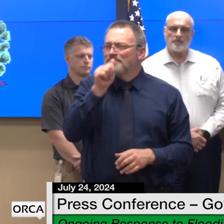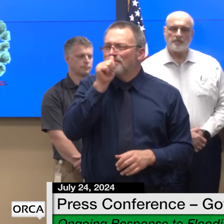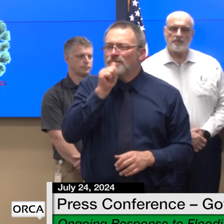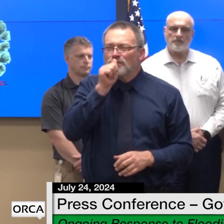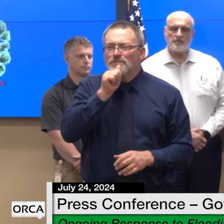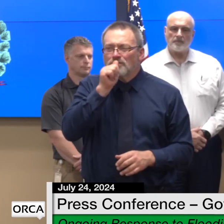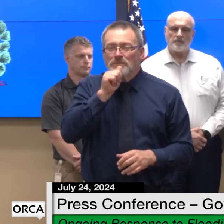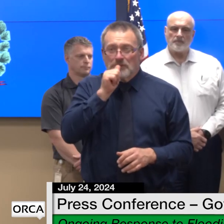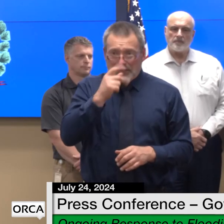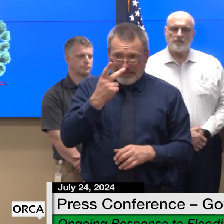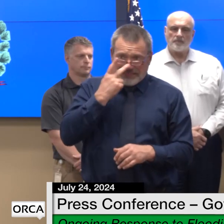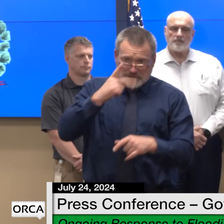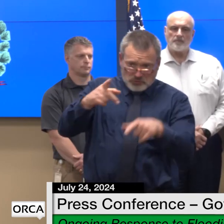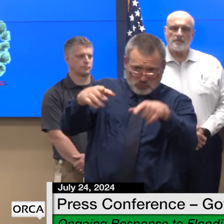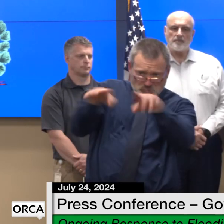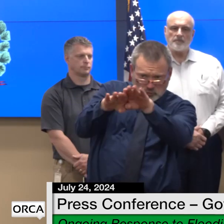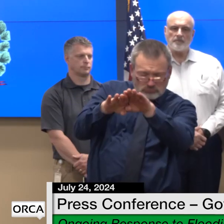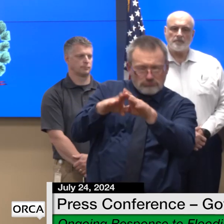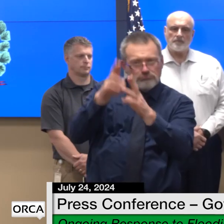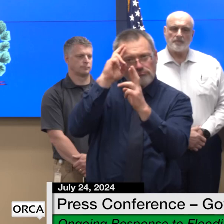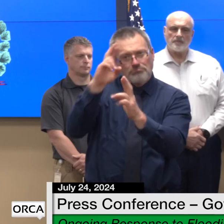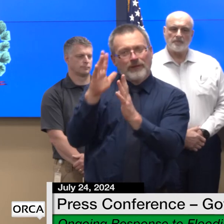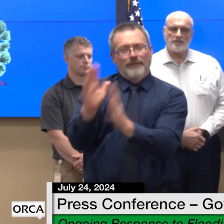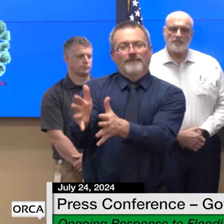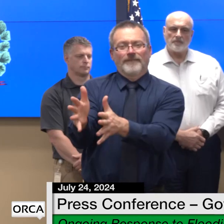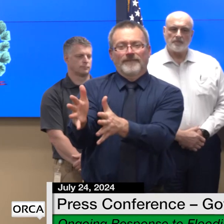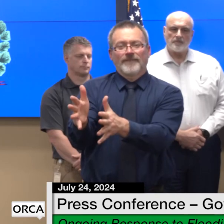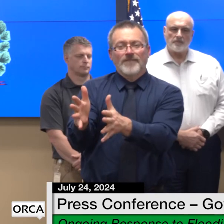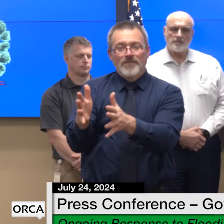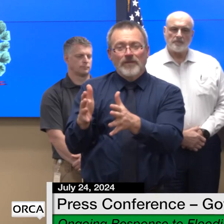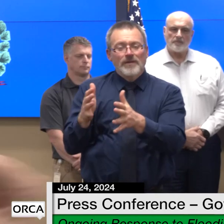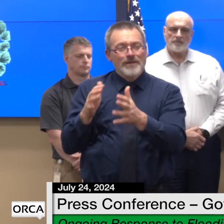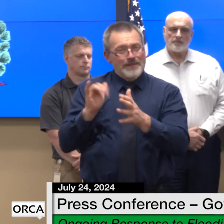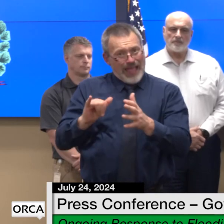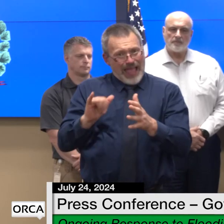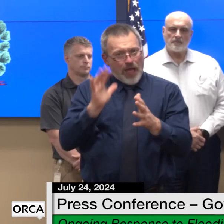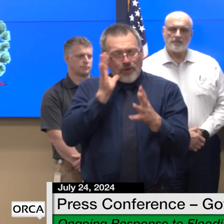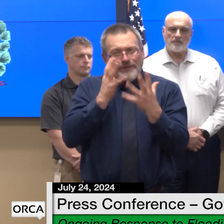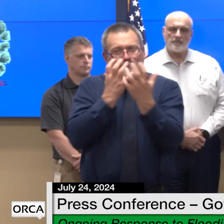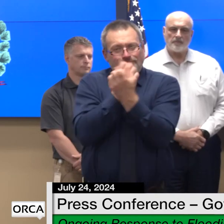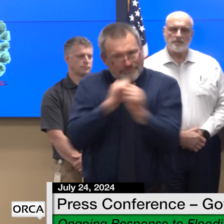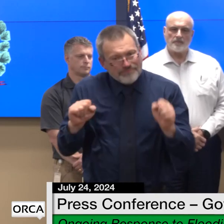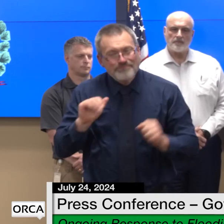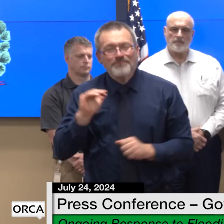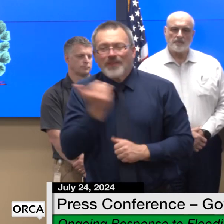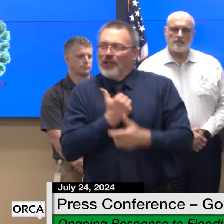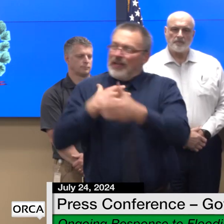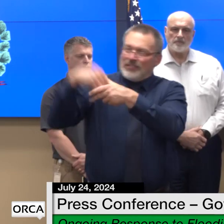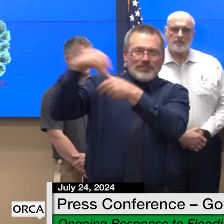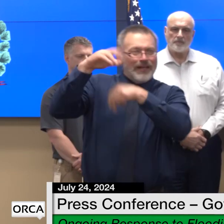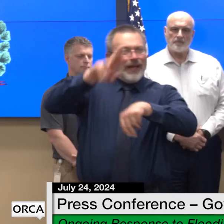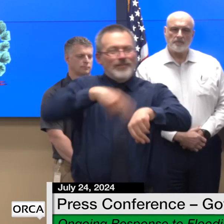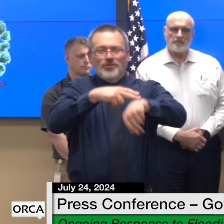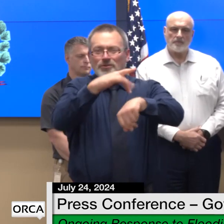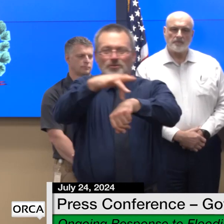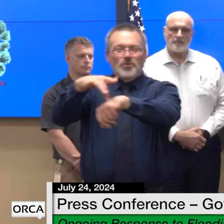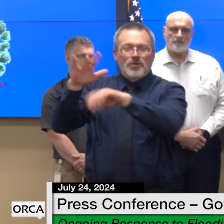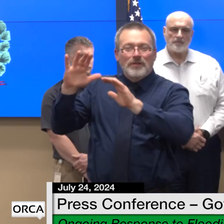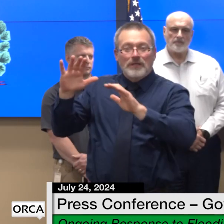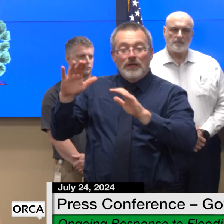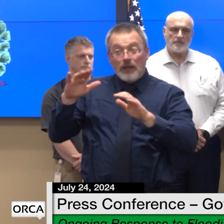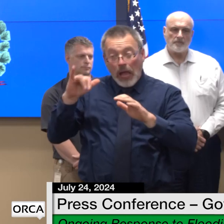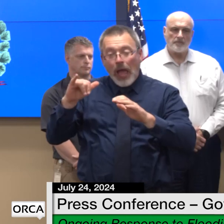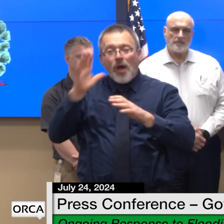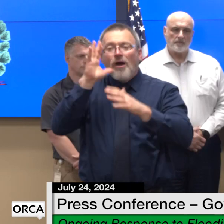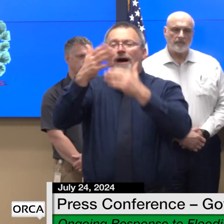them, you contribute directly to the preservation of our outdoor spaces, ensuring they remain safe and accessible for everyone